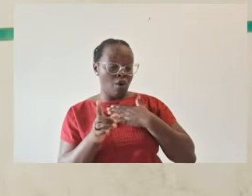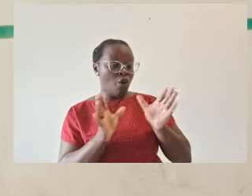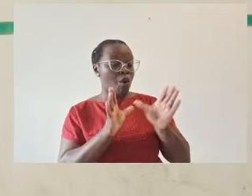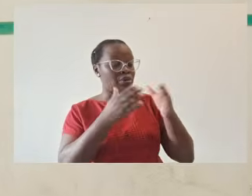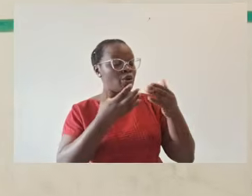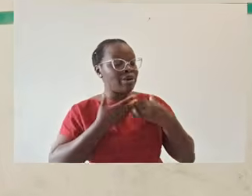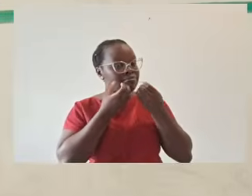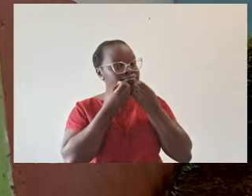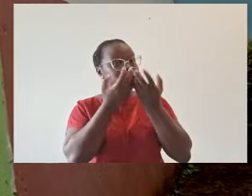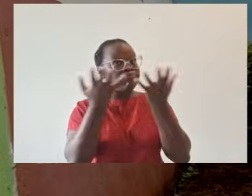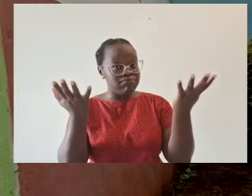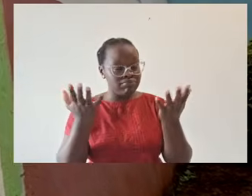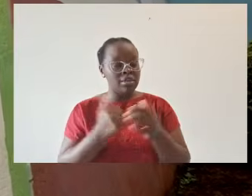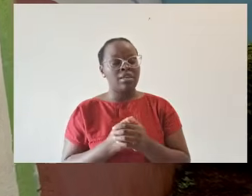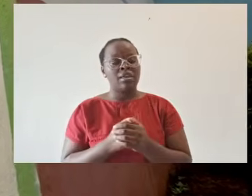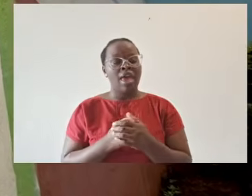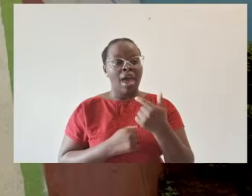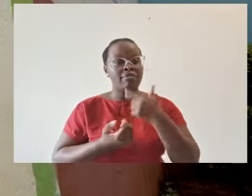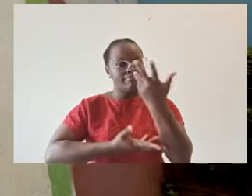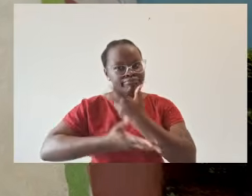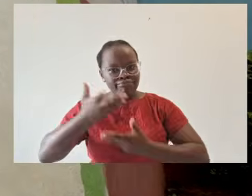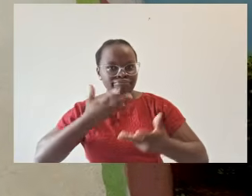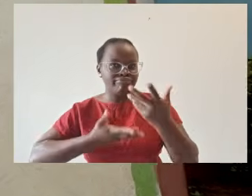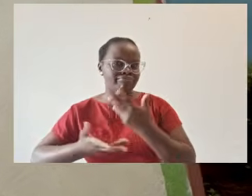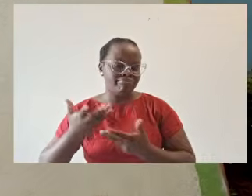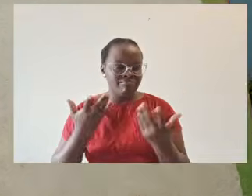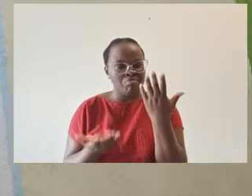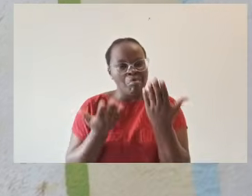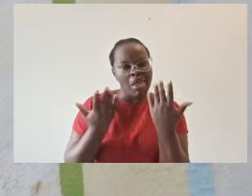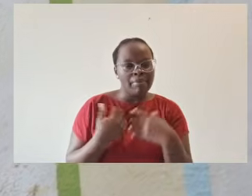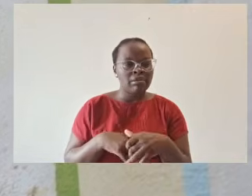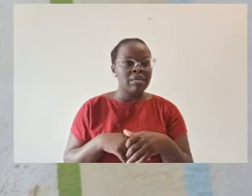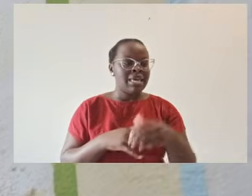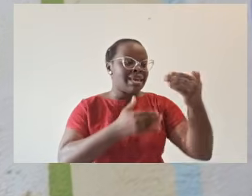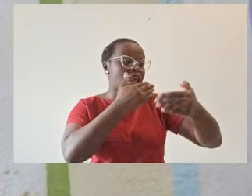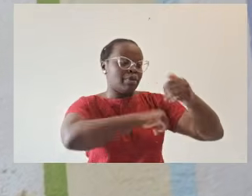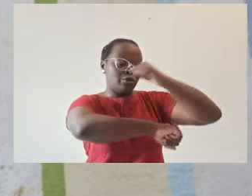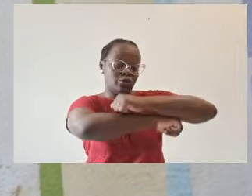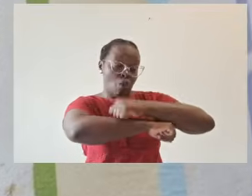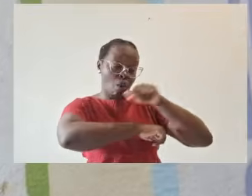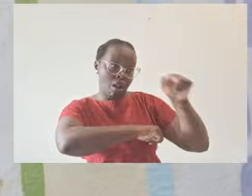involve them. We have some interactions, like maybe the neighboring schools. We